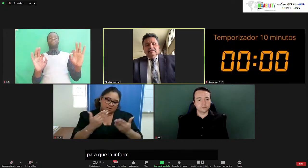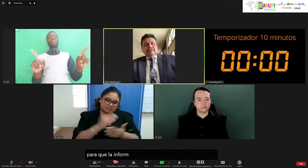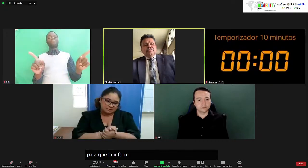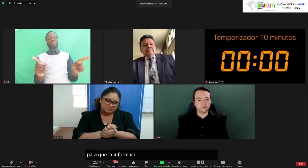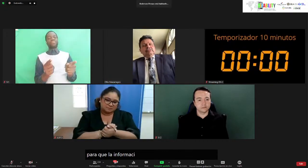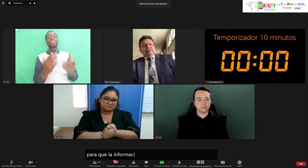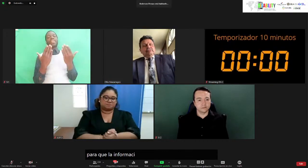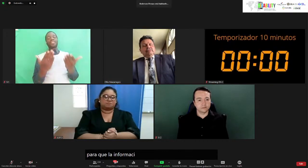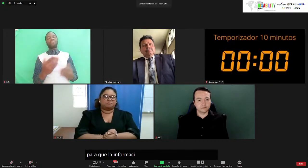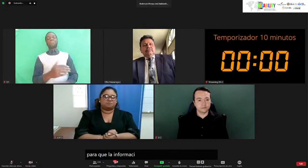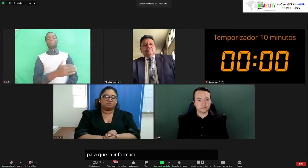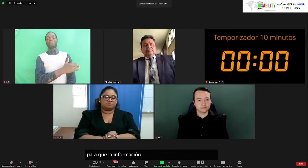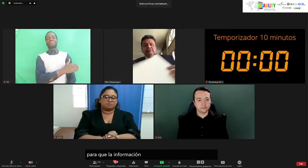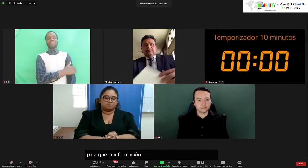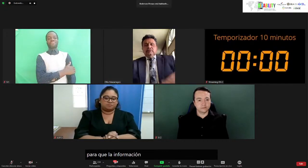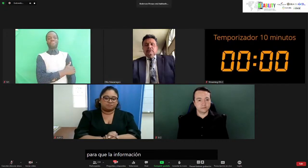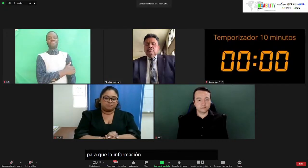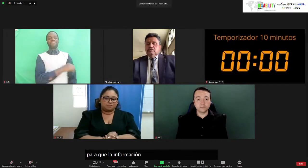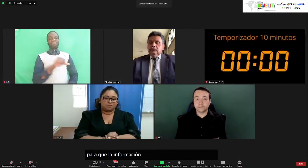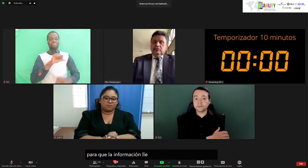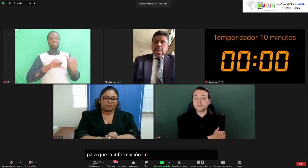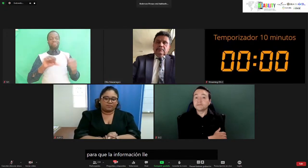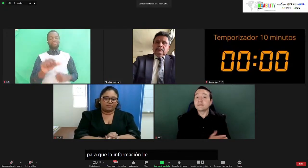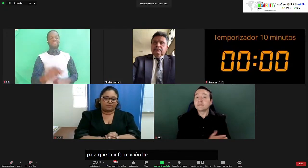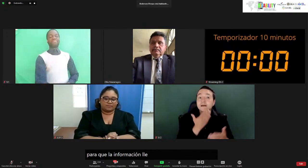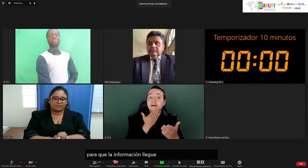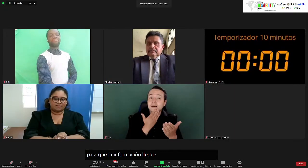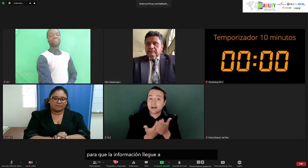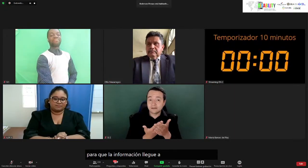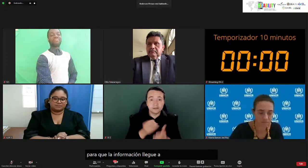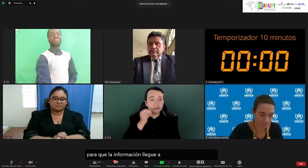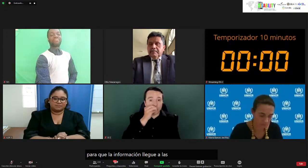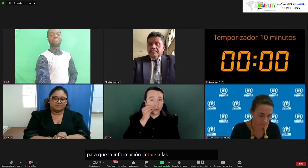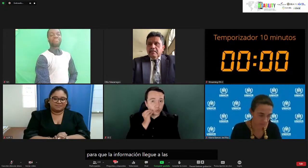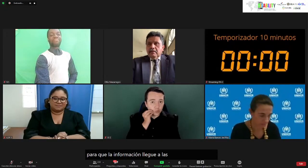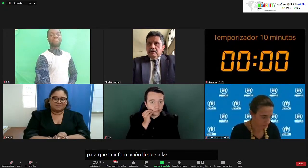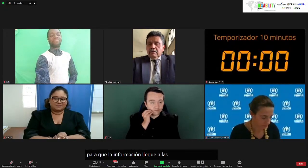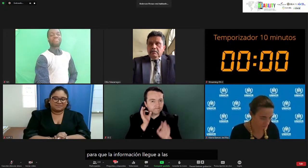people with disabilities thank you very much thank you otto